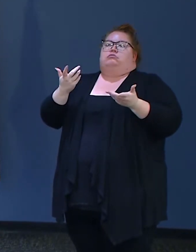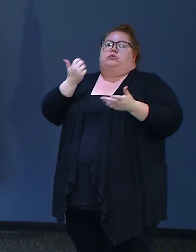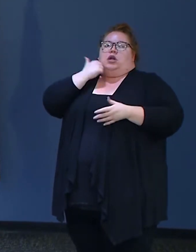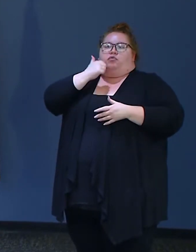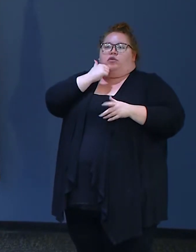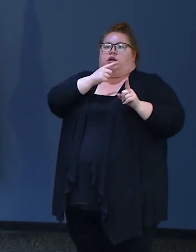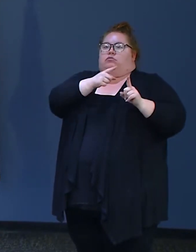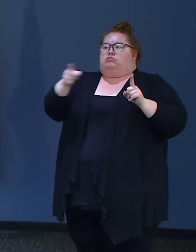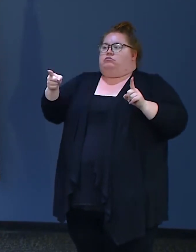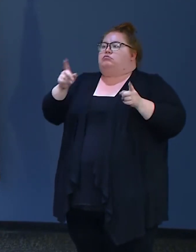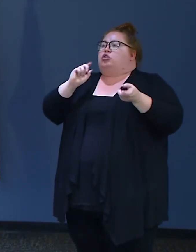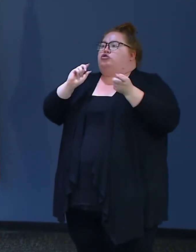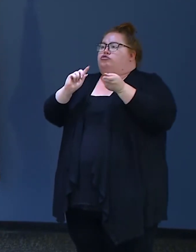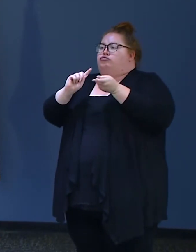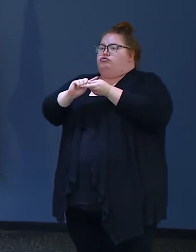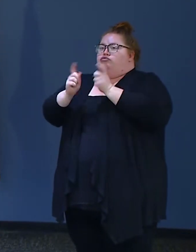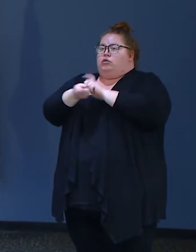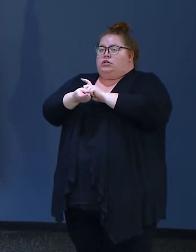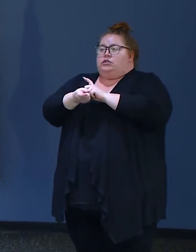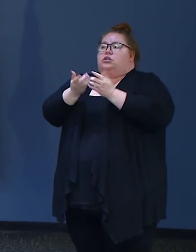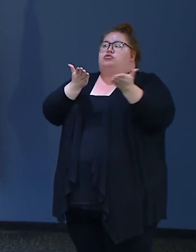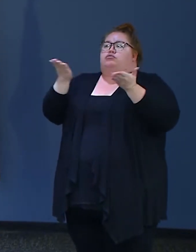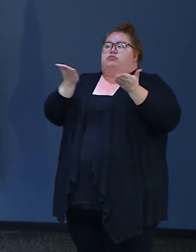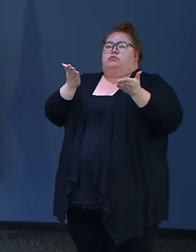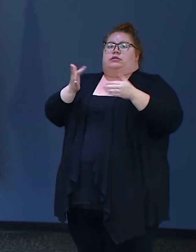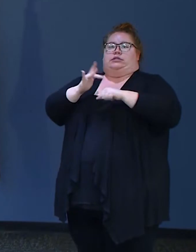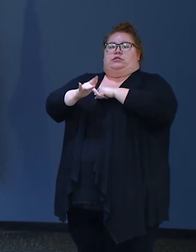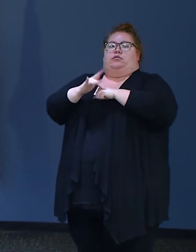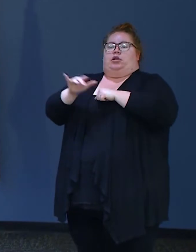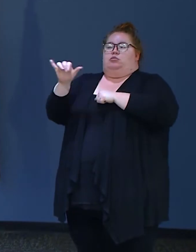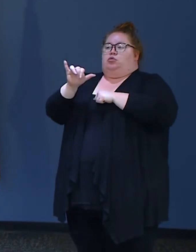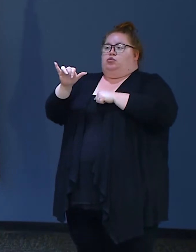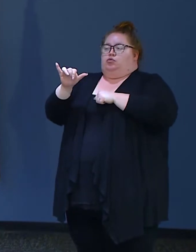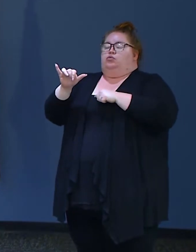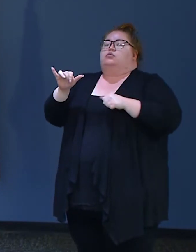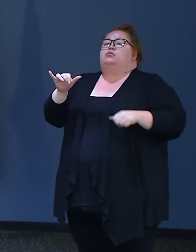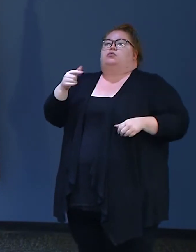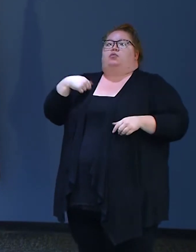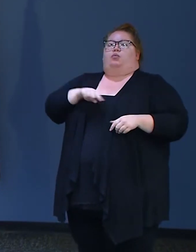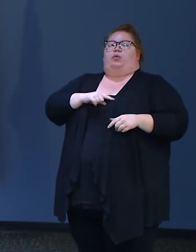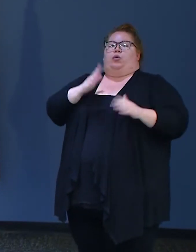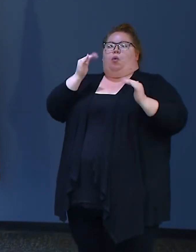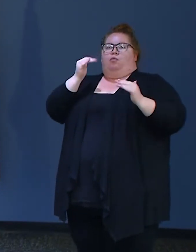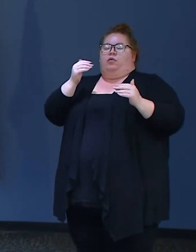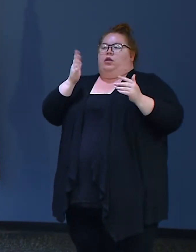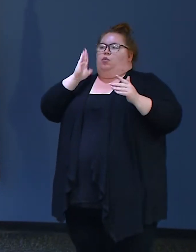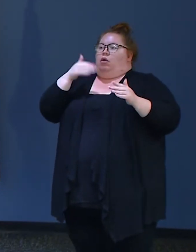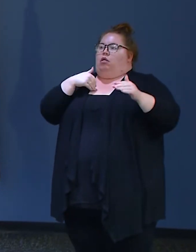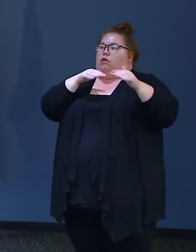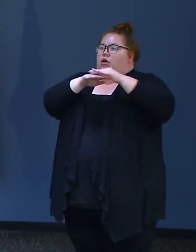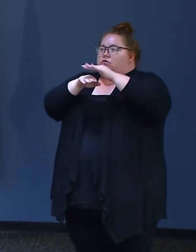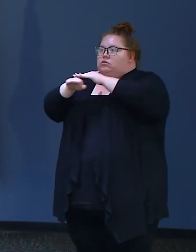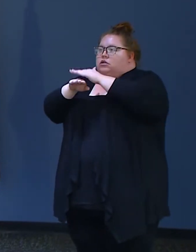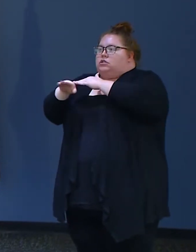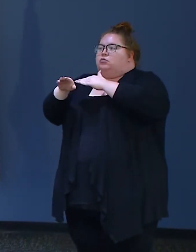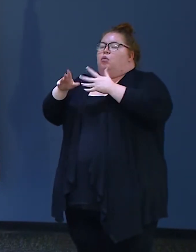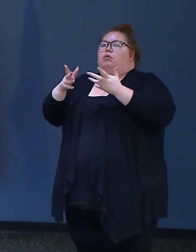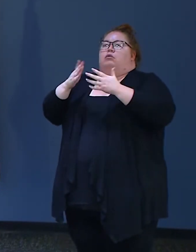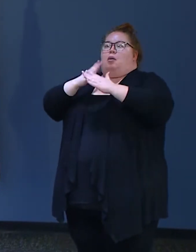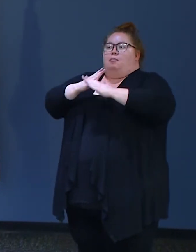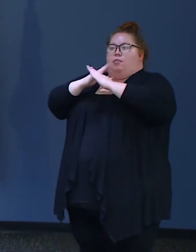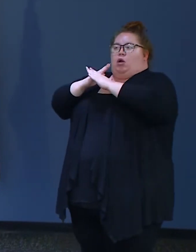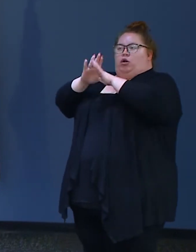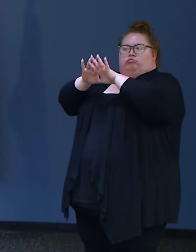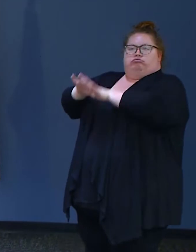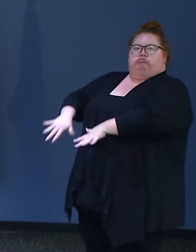translation services will be available on site. So we're hopeful that this removes every barrier that someone may have had in the past to being tested.